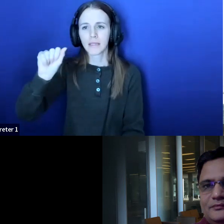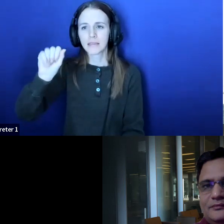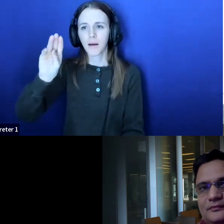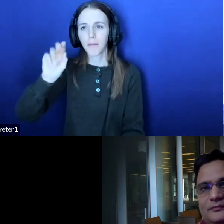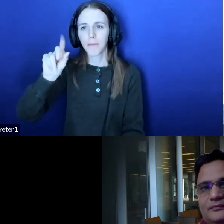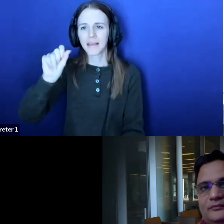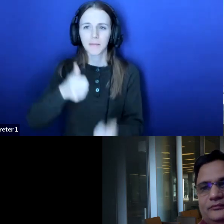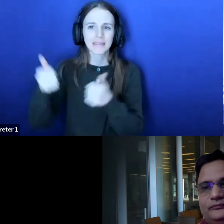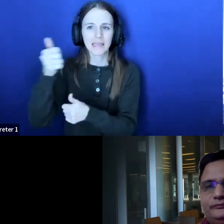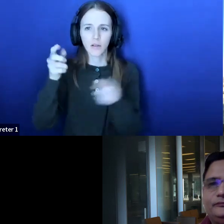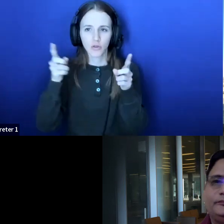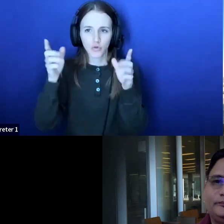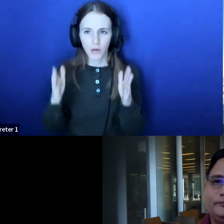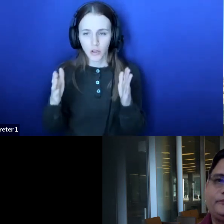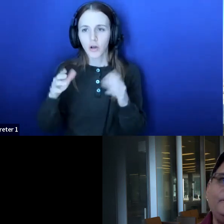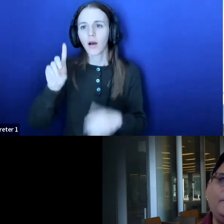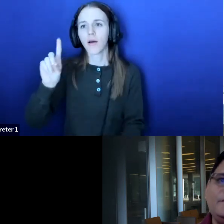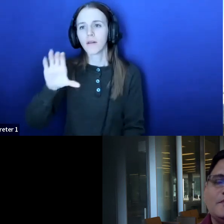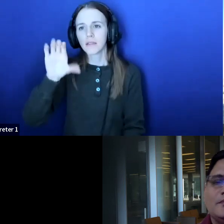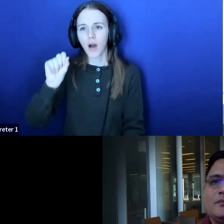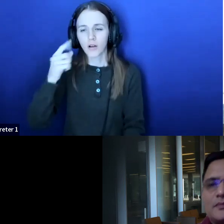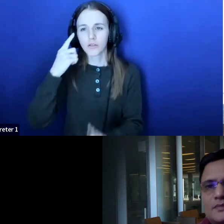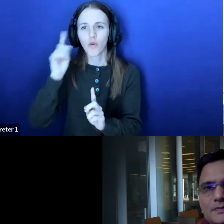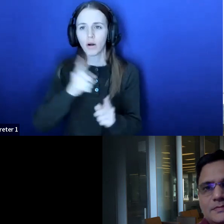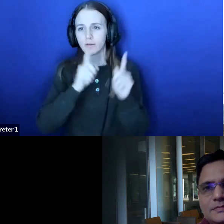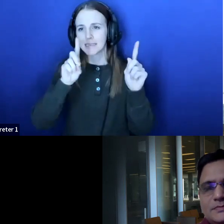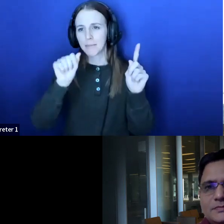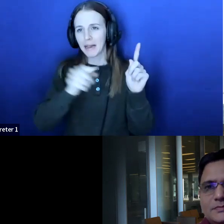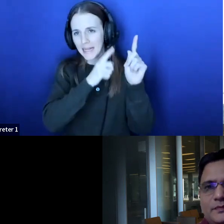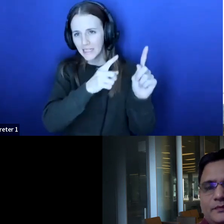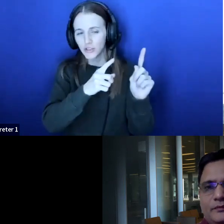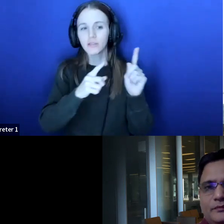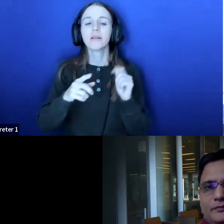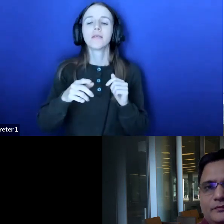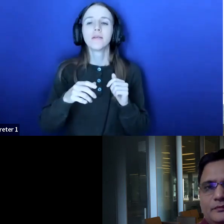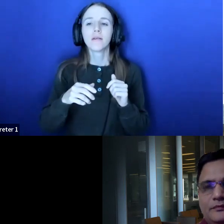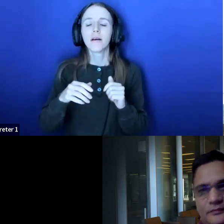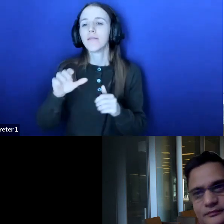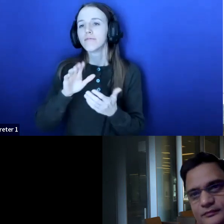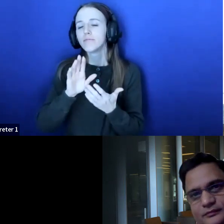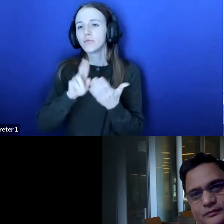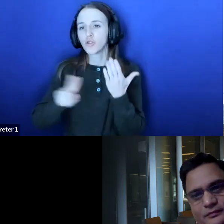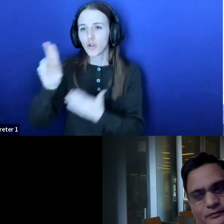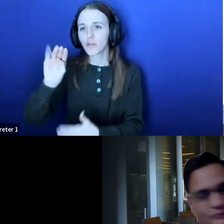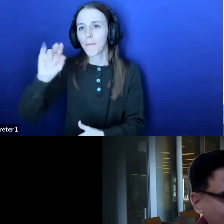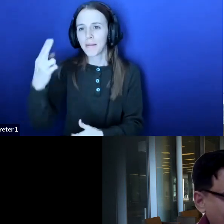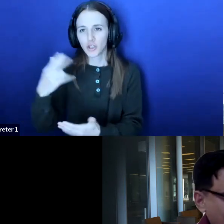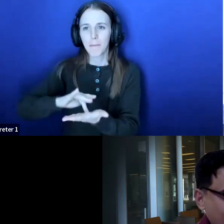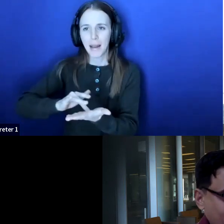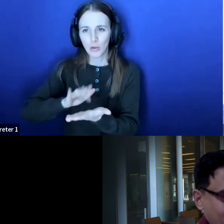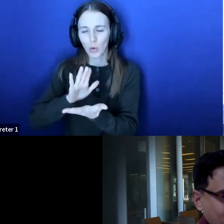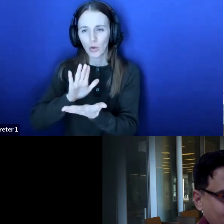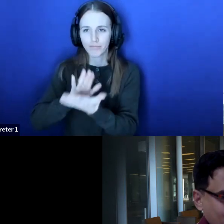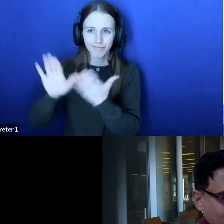Disabilities Initiative and an Associate Professor of Learning Health Sciences at the University of Michigan Medical School. As you may know, the